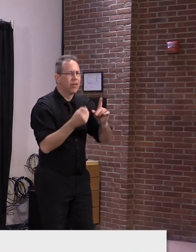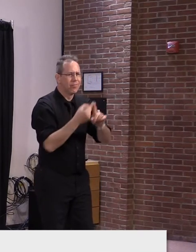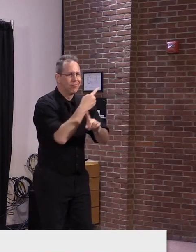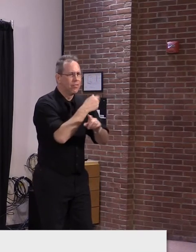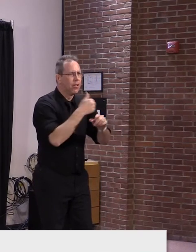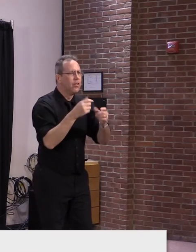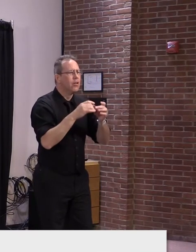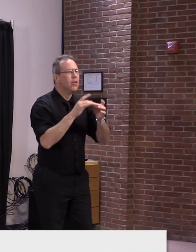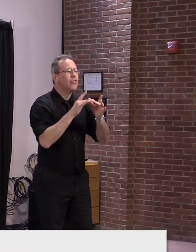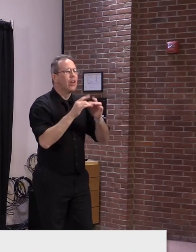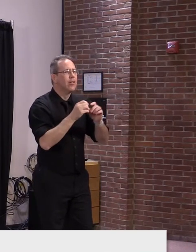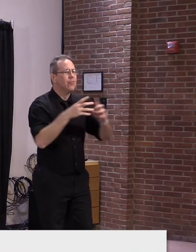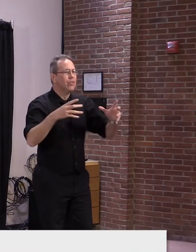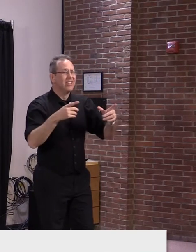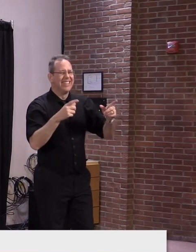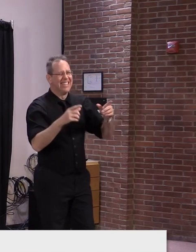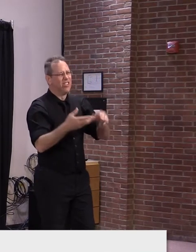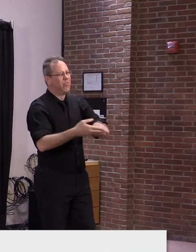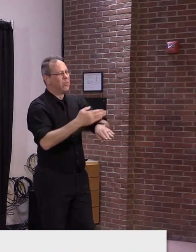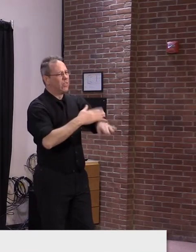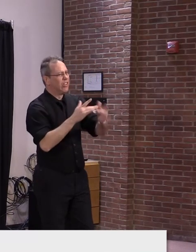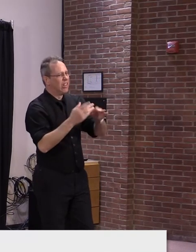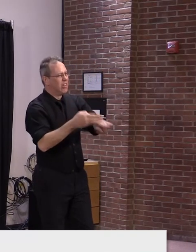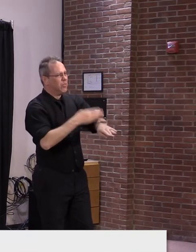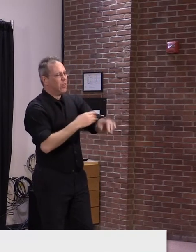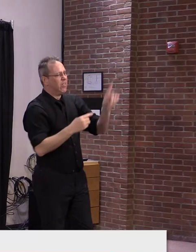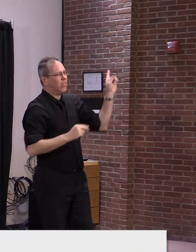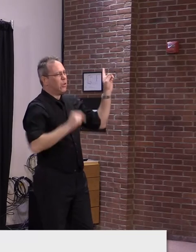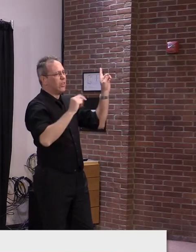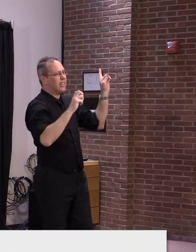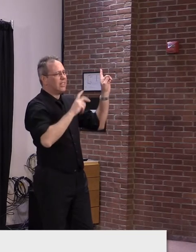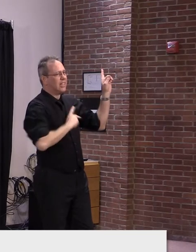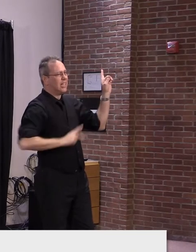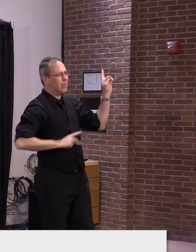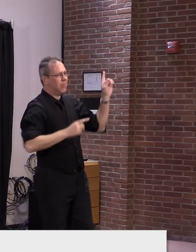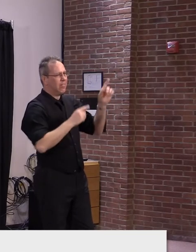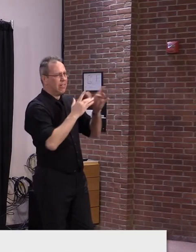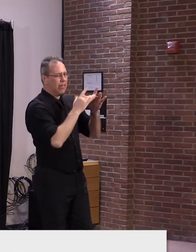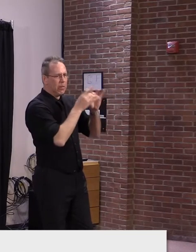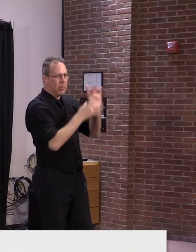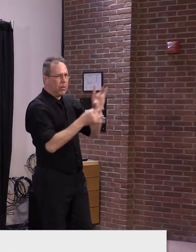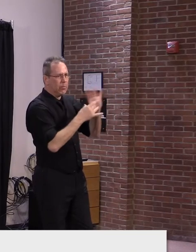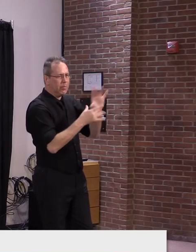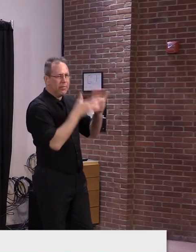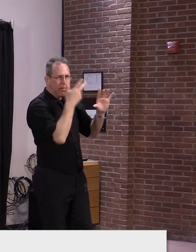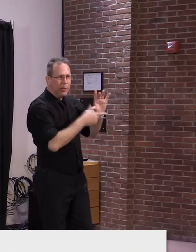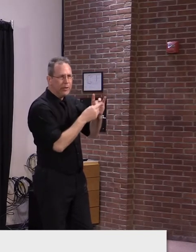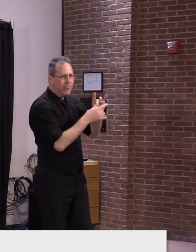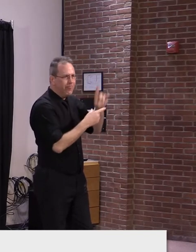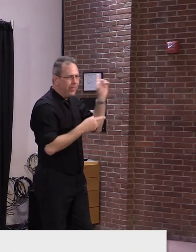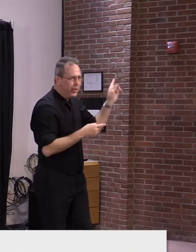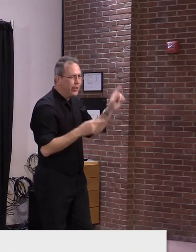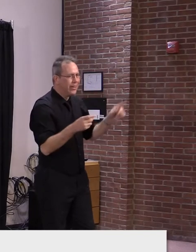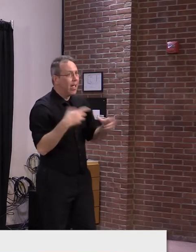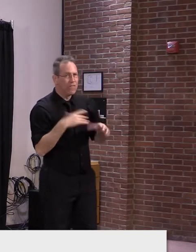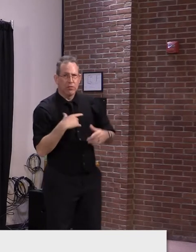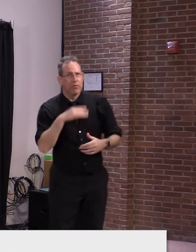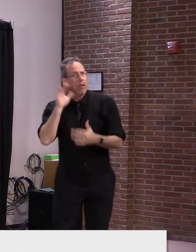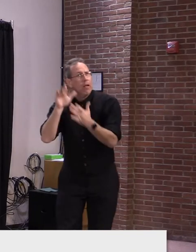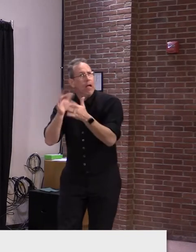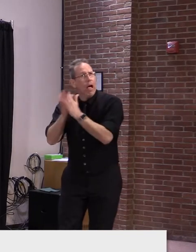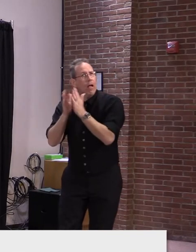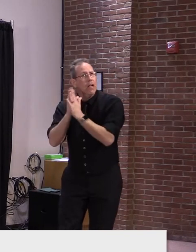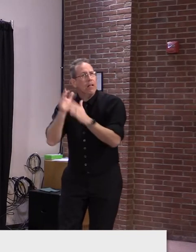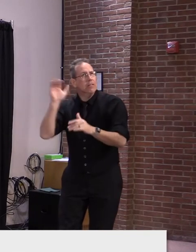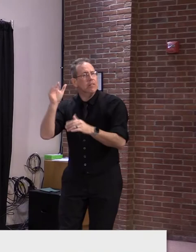kingdom, which is some of the provisions we've asked for. And I'm not sure, you know, how the legislature is going to follow through on that.